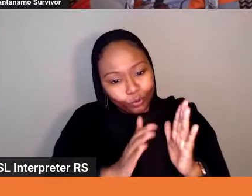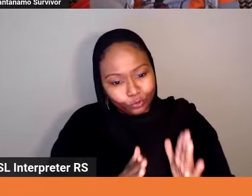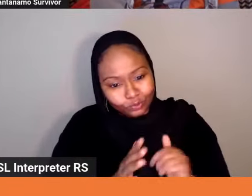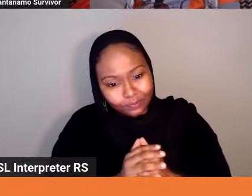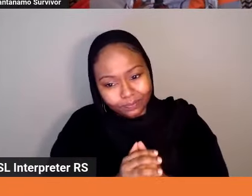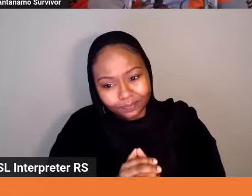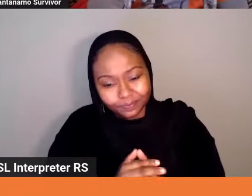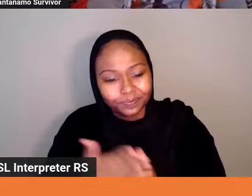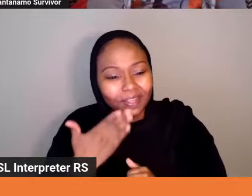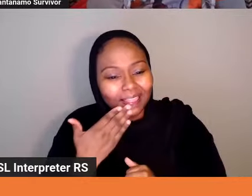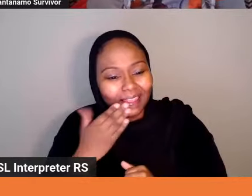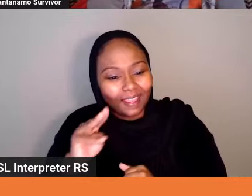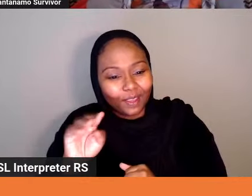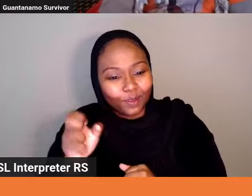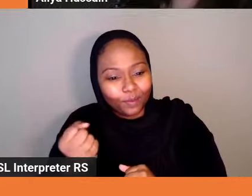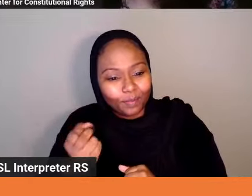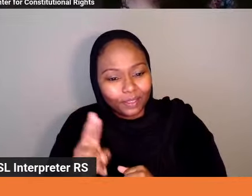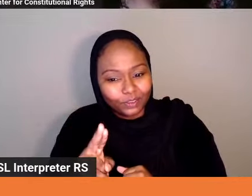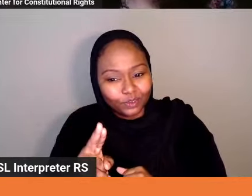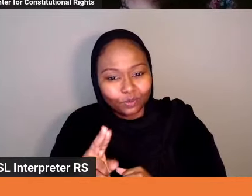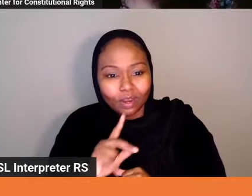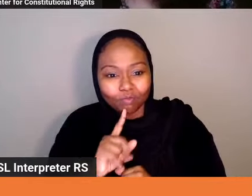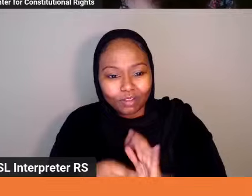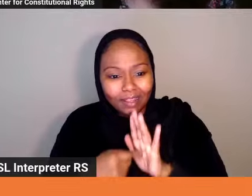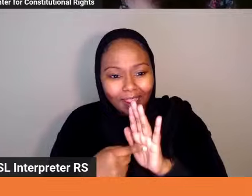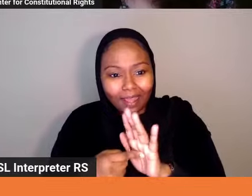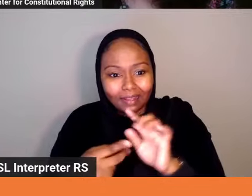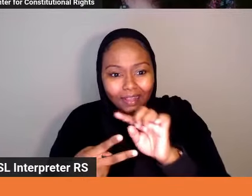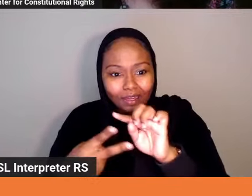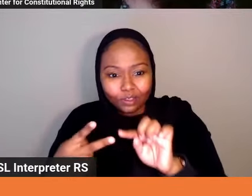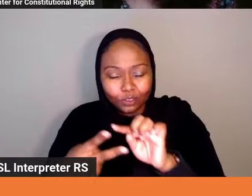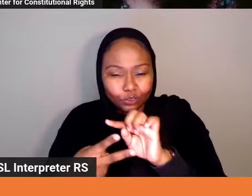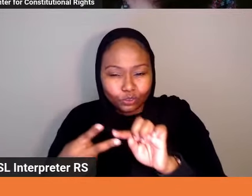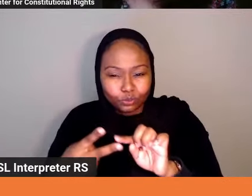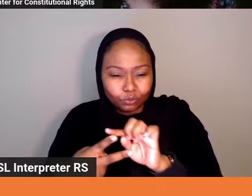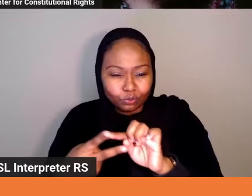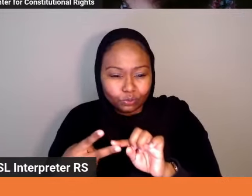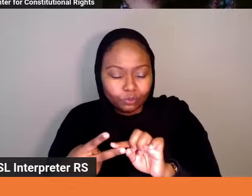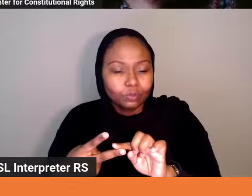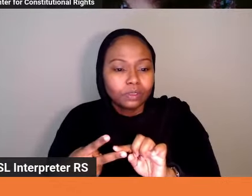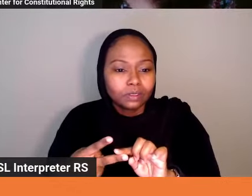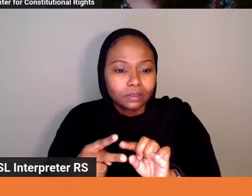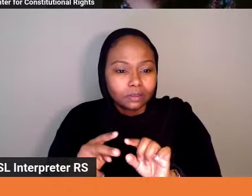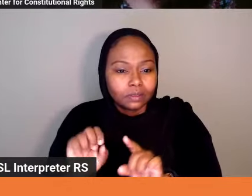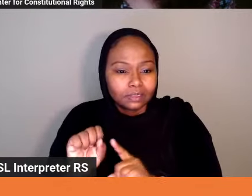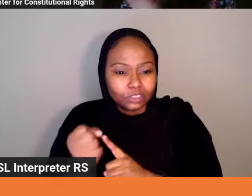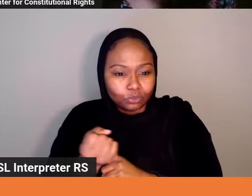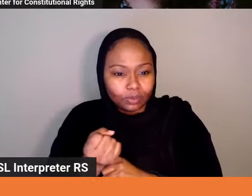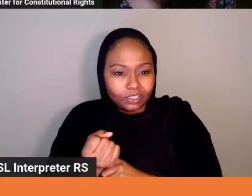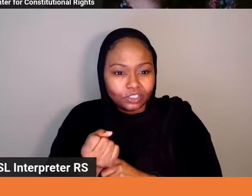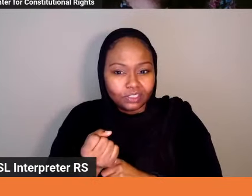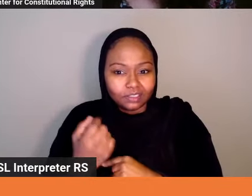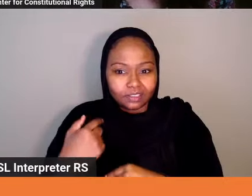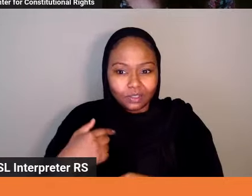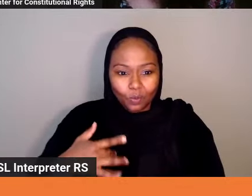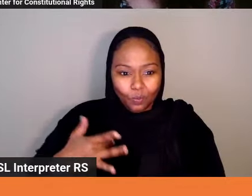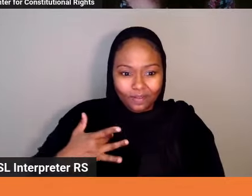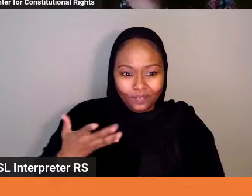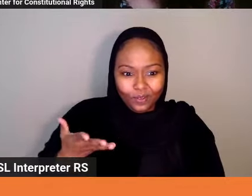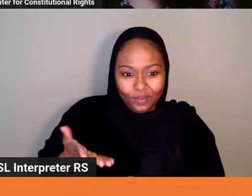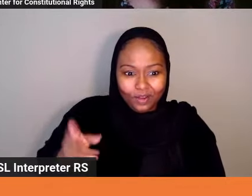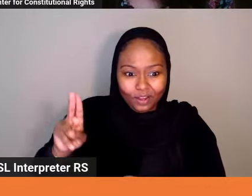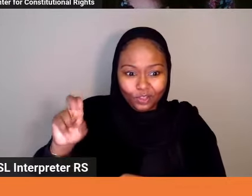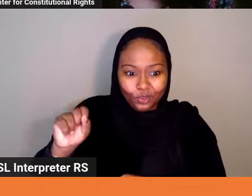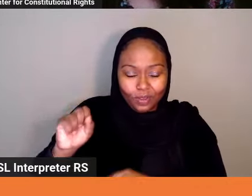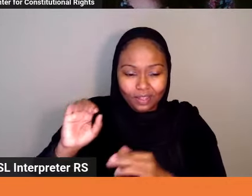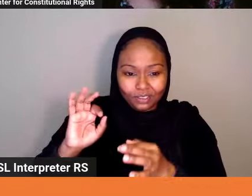Thanks, Mansoor, and thanks for highlighting too the predicament that we find ourselves in U.S. courts around Guantanamo, that